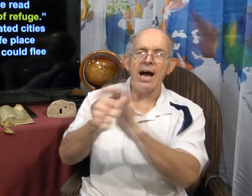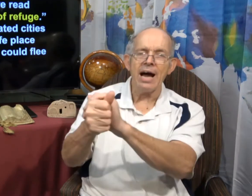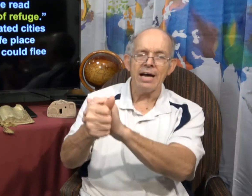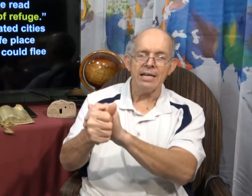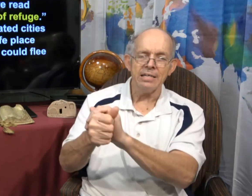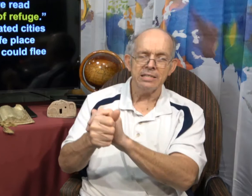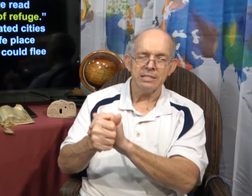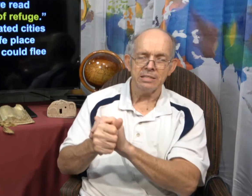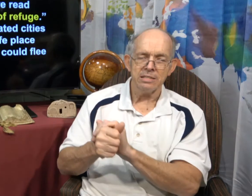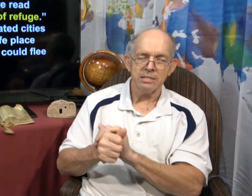eye.